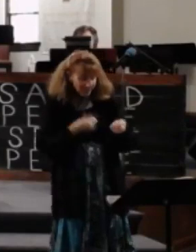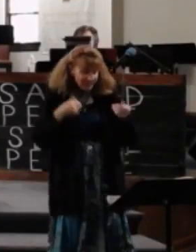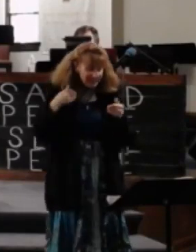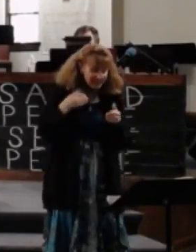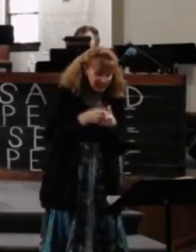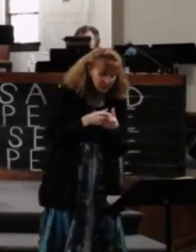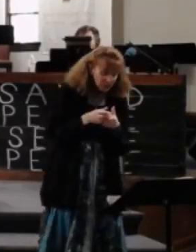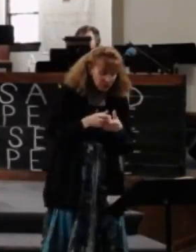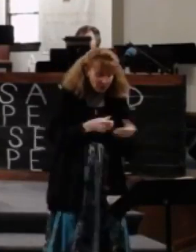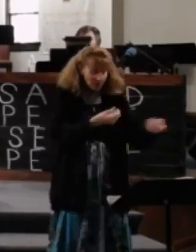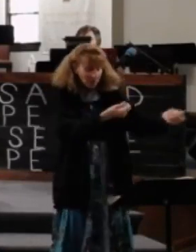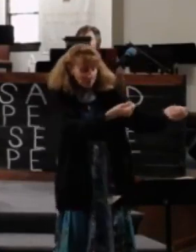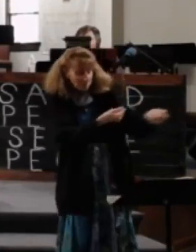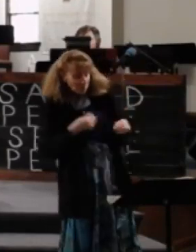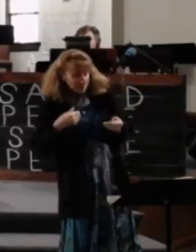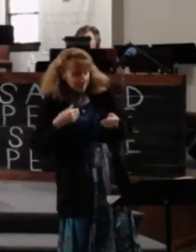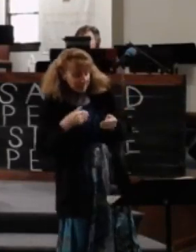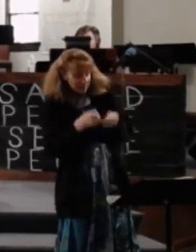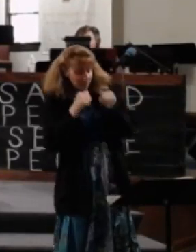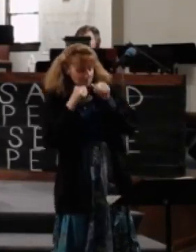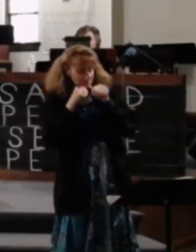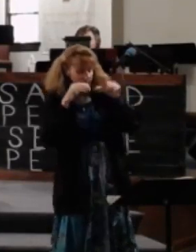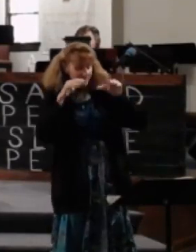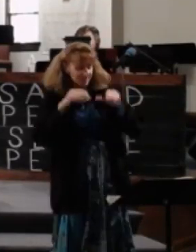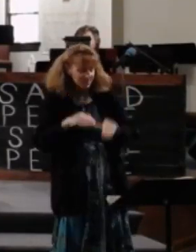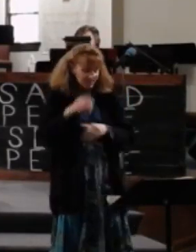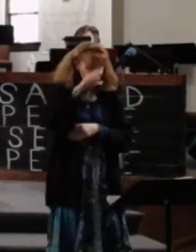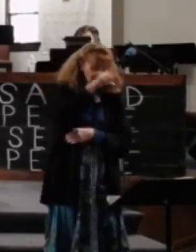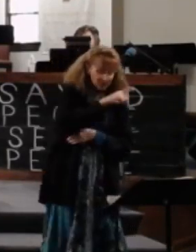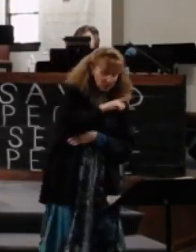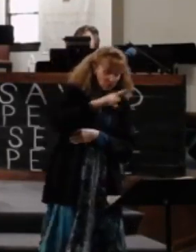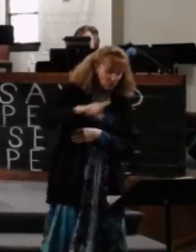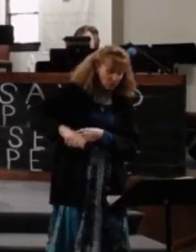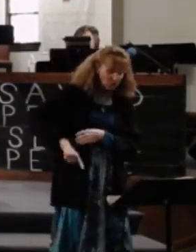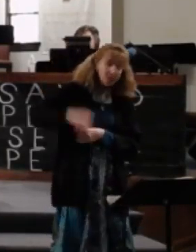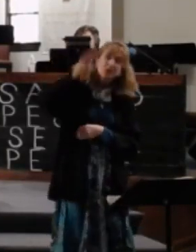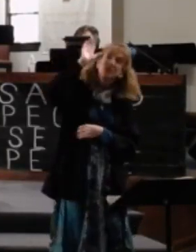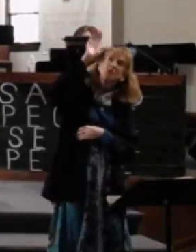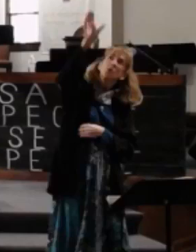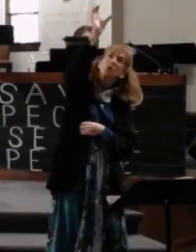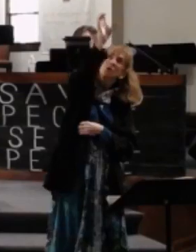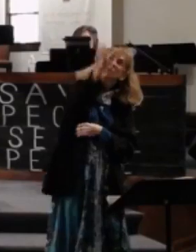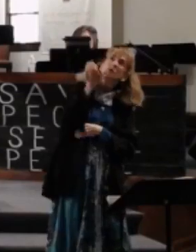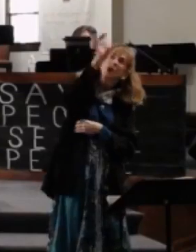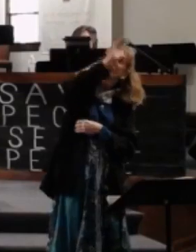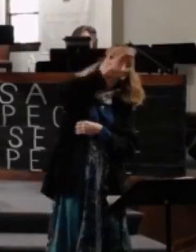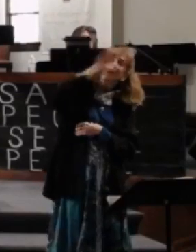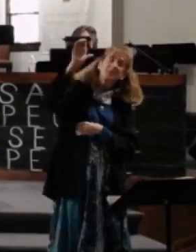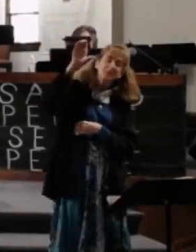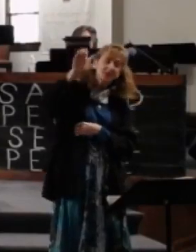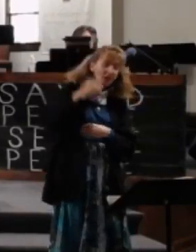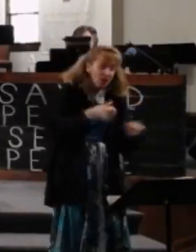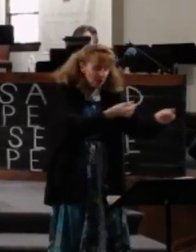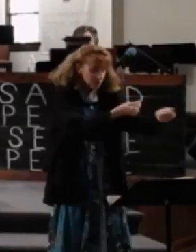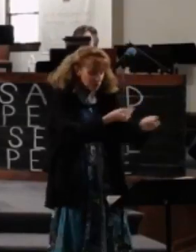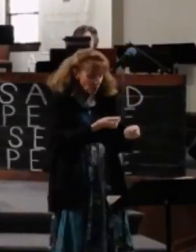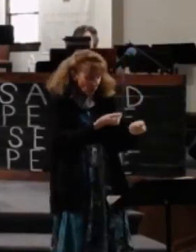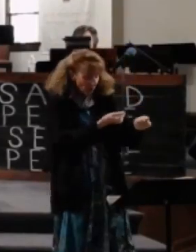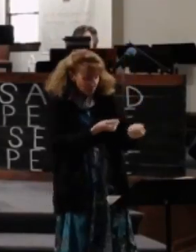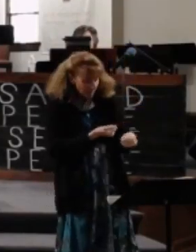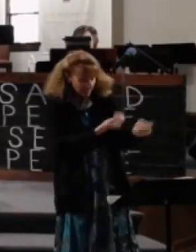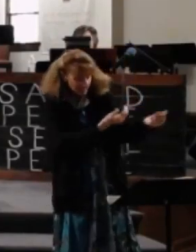nearer, nearer, blessed Lord, to the cross where thou hast died. Draw